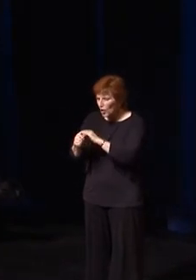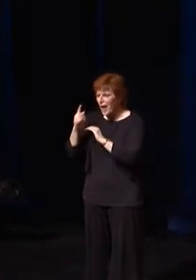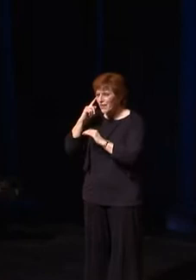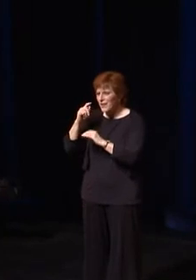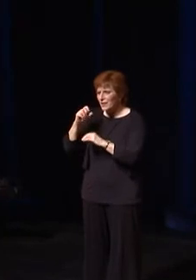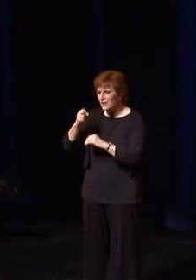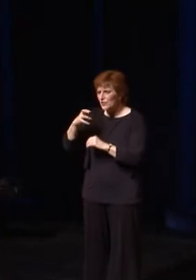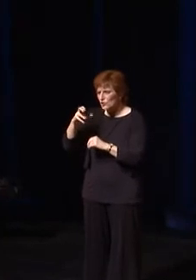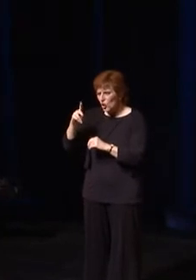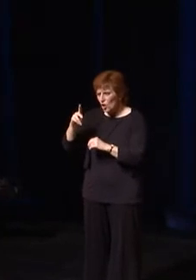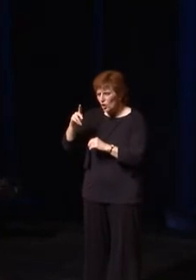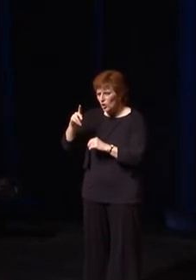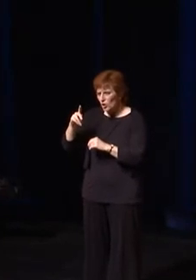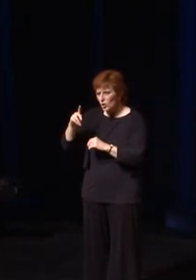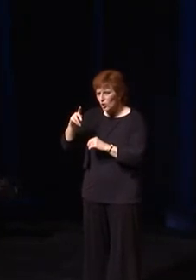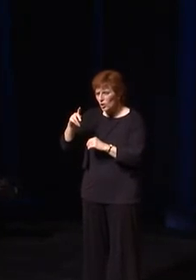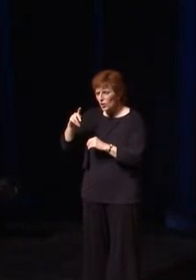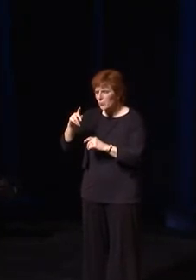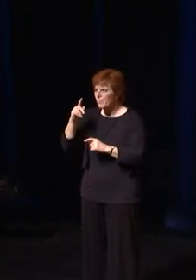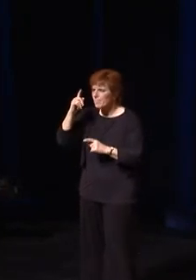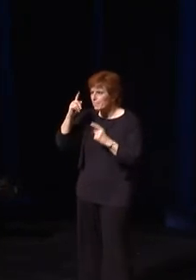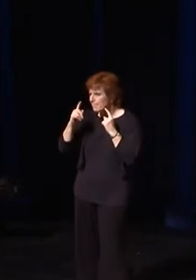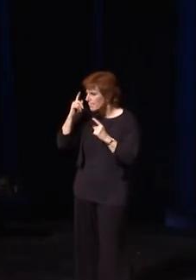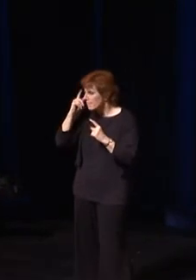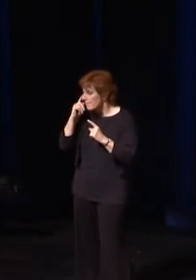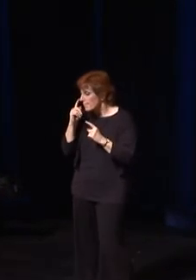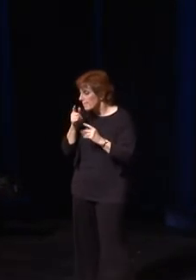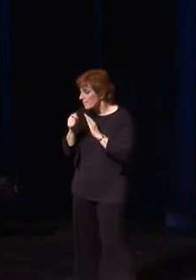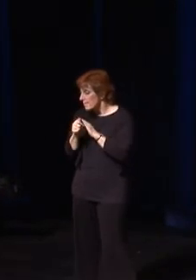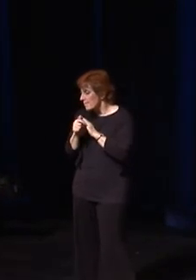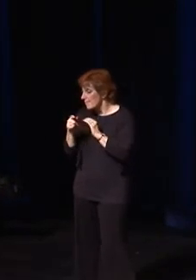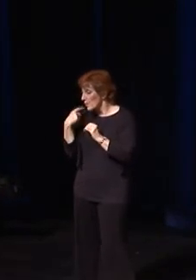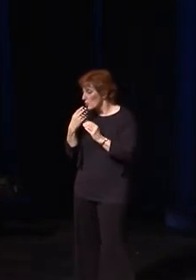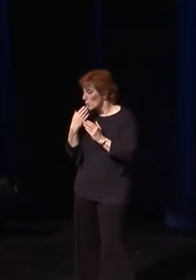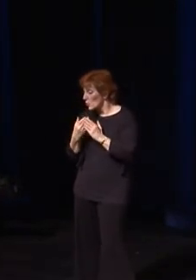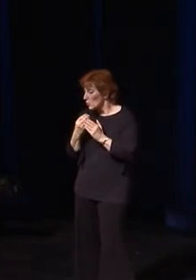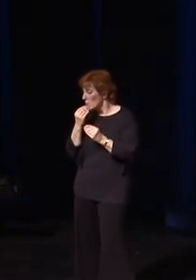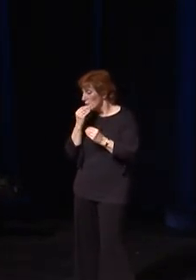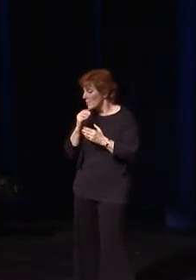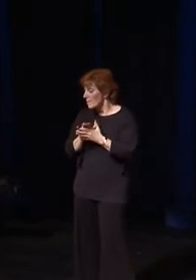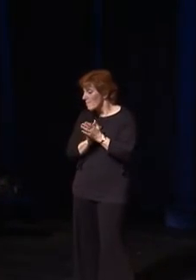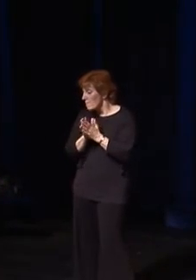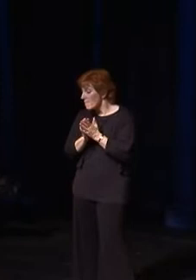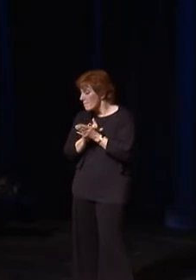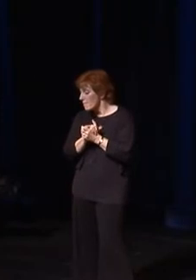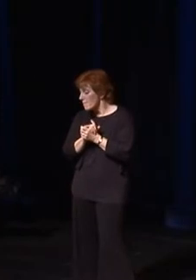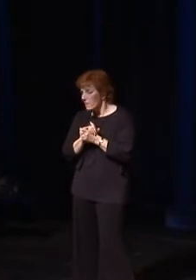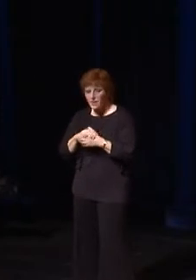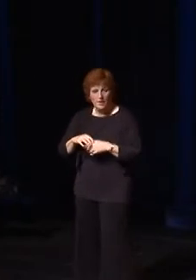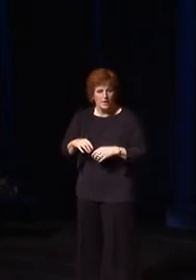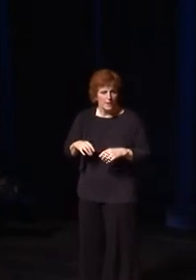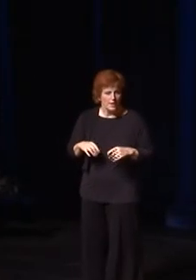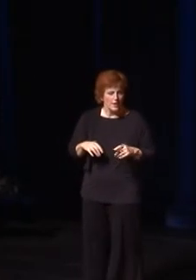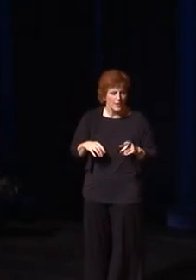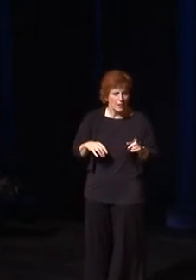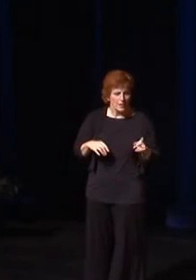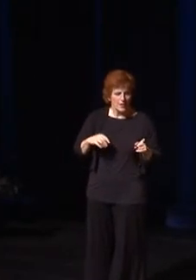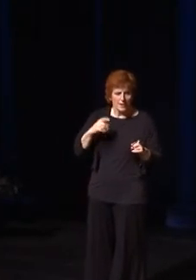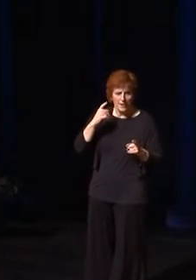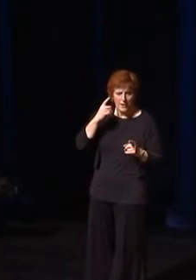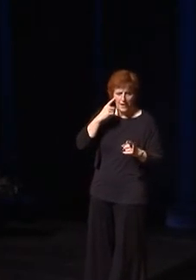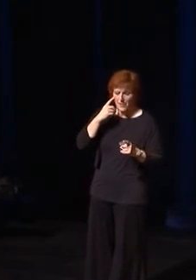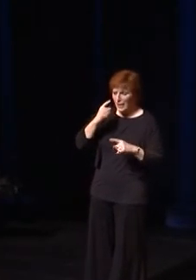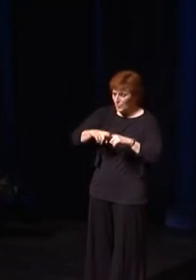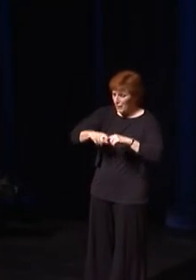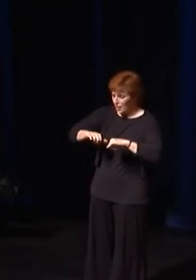I think the shark was thinking, that looks good to eat. Oh, okay. Well, I think it might depend upon the relative size